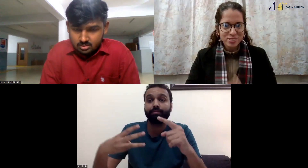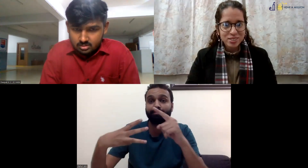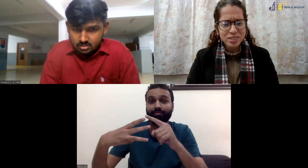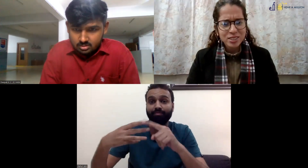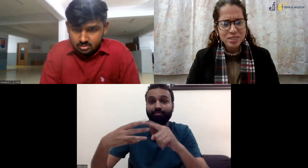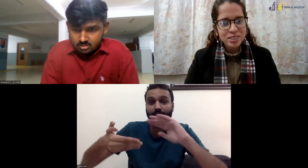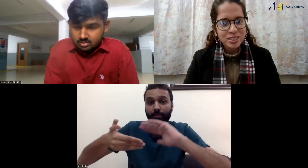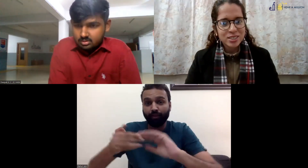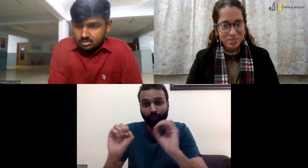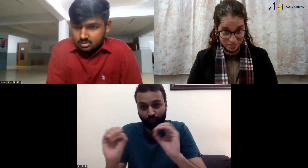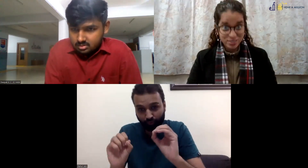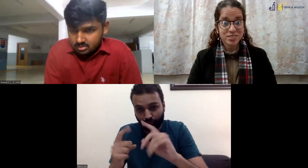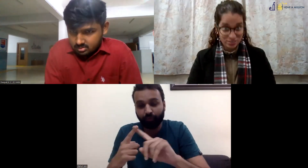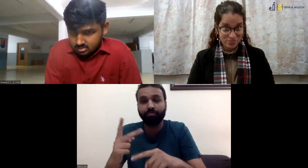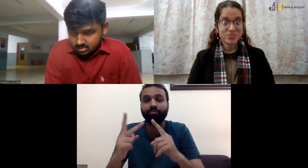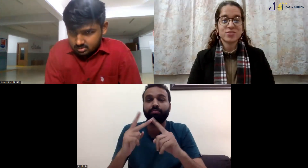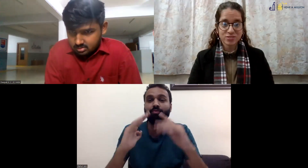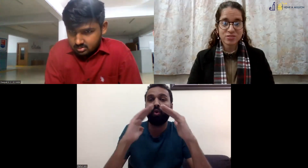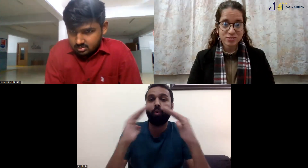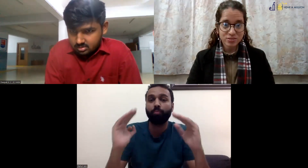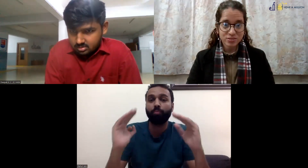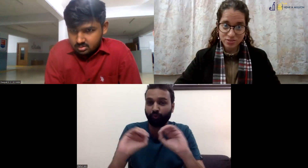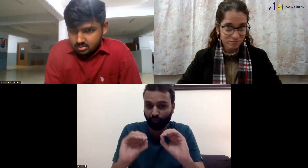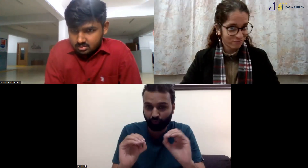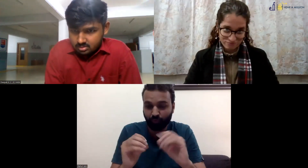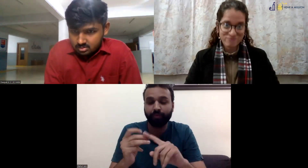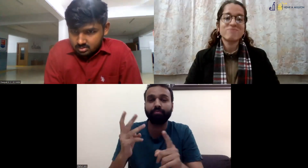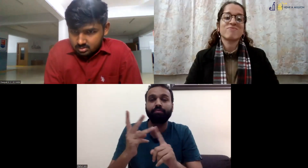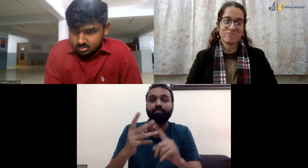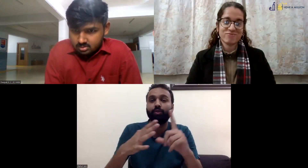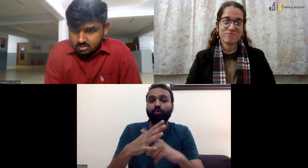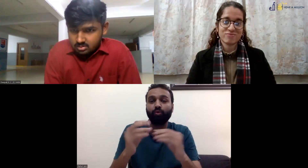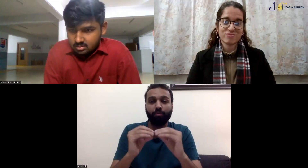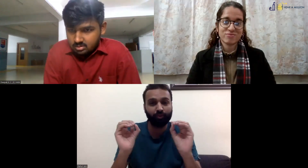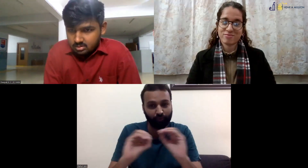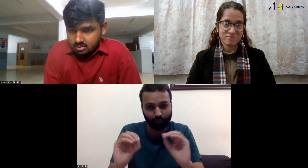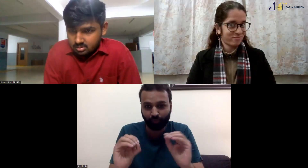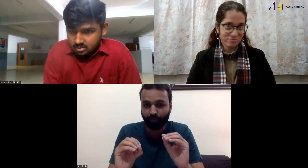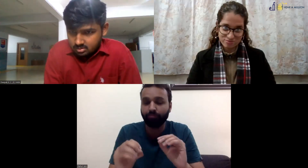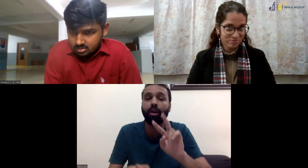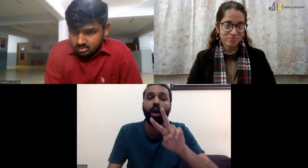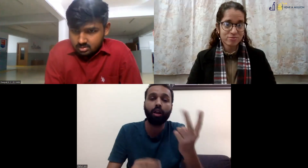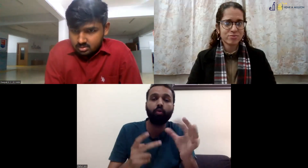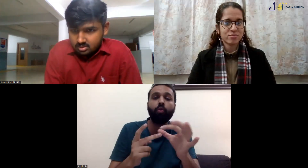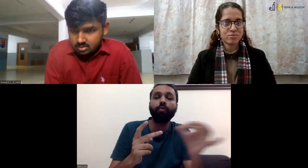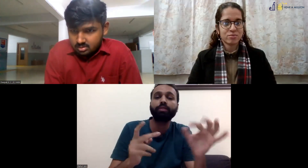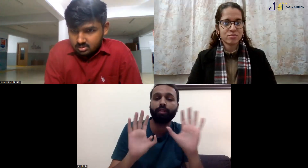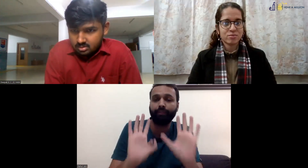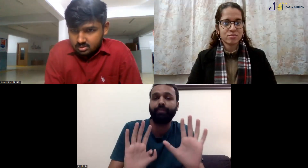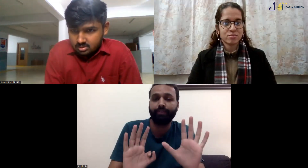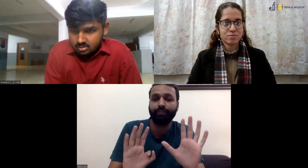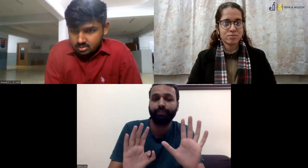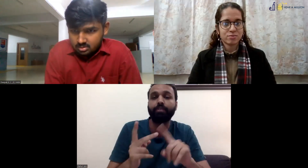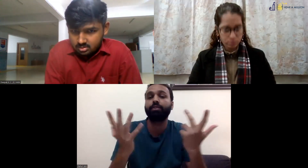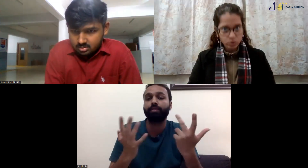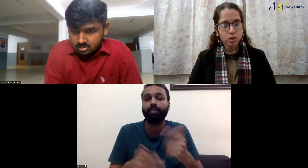explain that? See, yeah, if you don't have marriage, if you don't have a job, if you don't have a